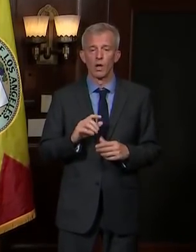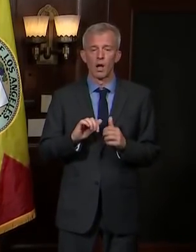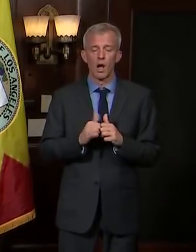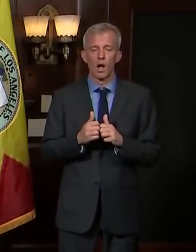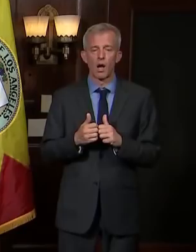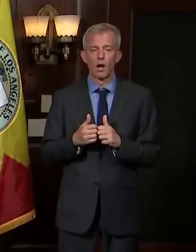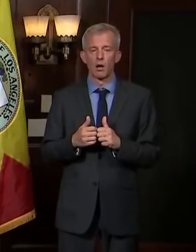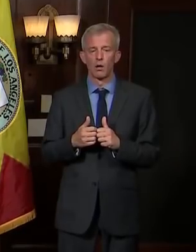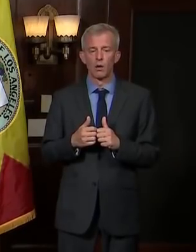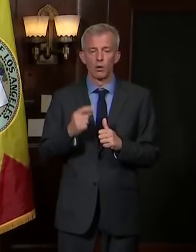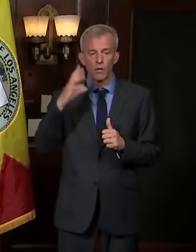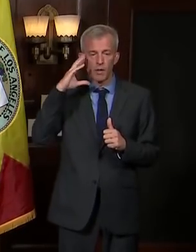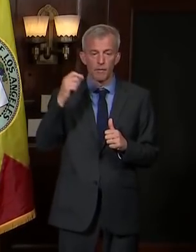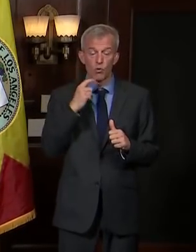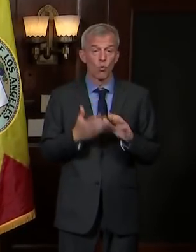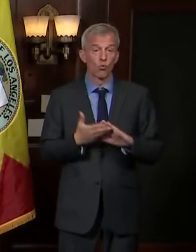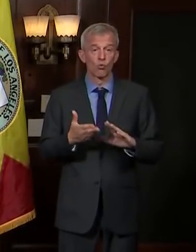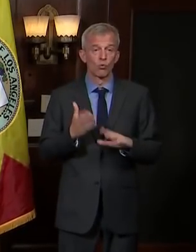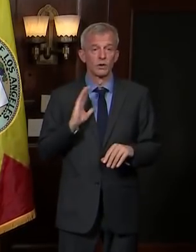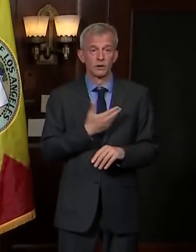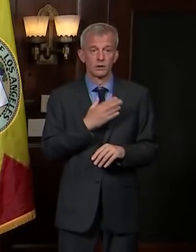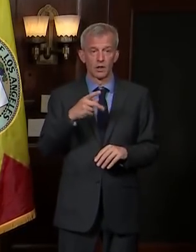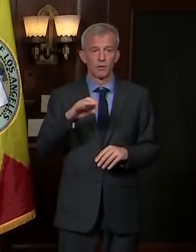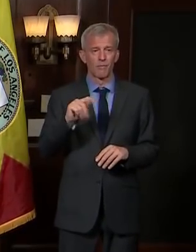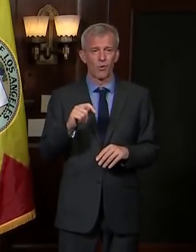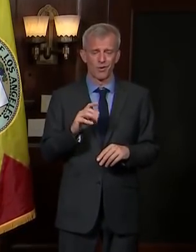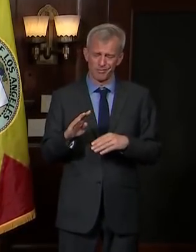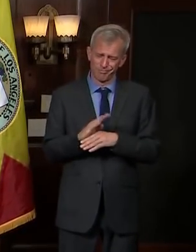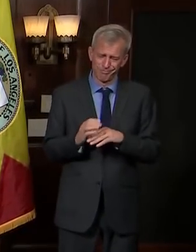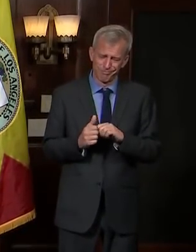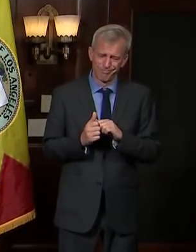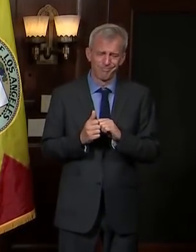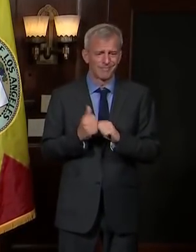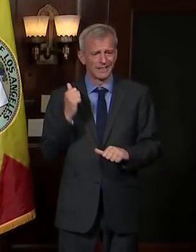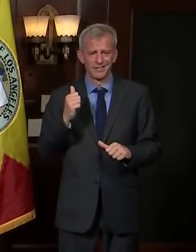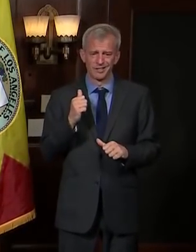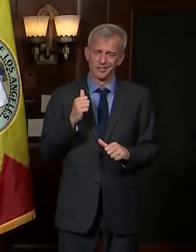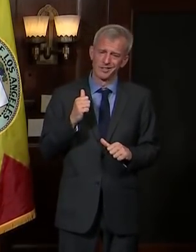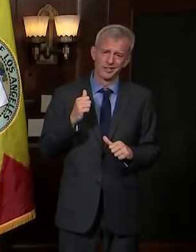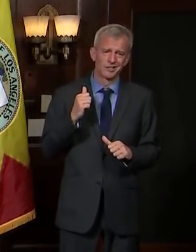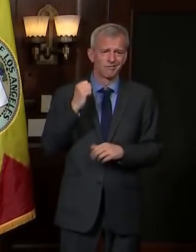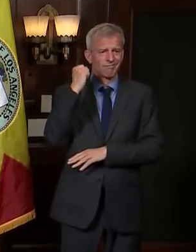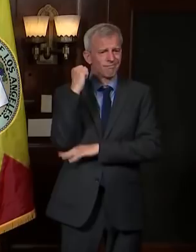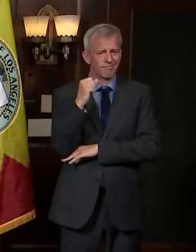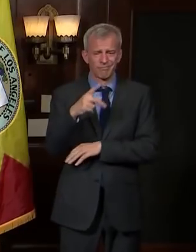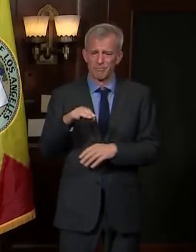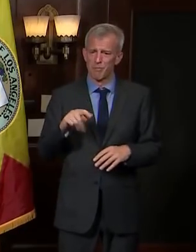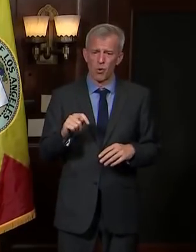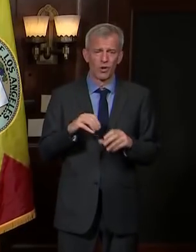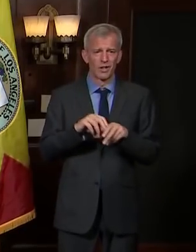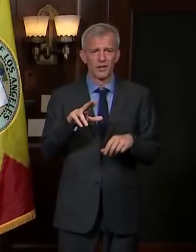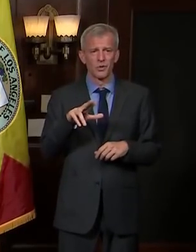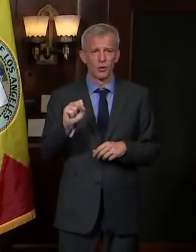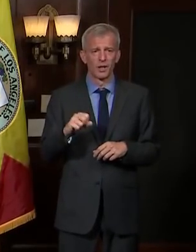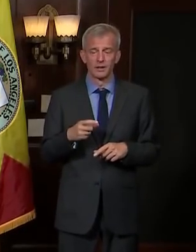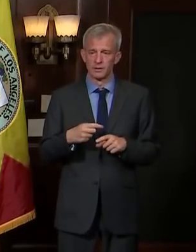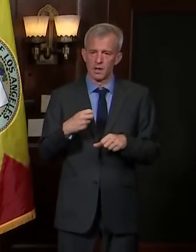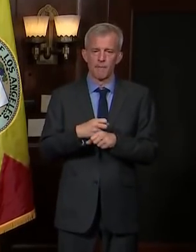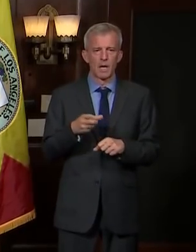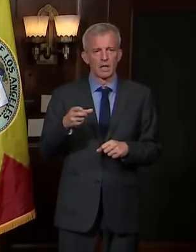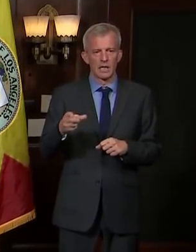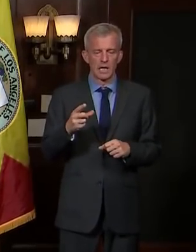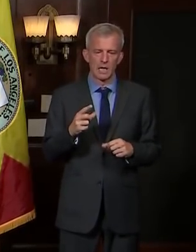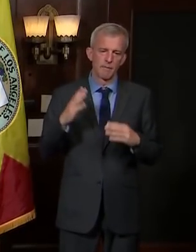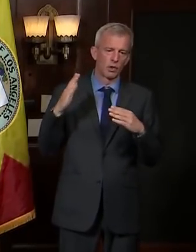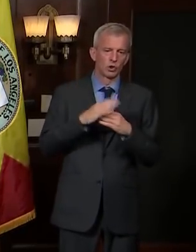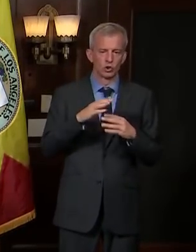taken the man who runs our port in Los Angeles, the busiest container port in the Americas, Gene Soroka, and made him the chief logistics